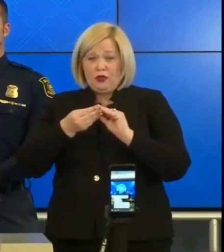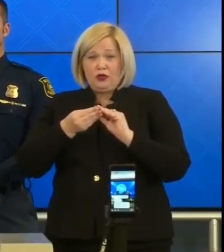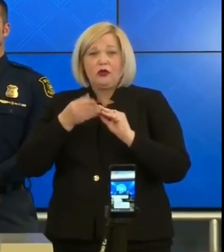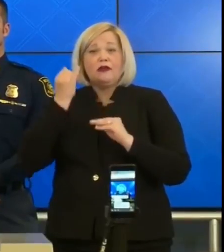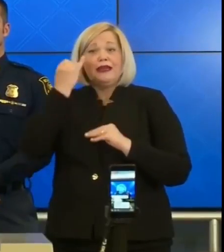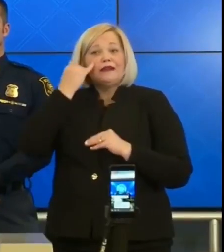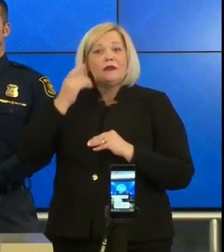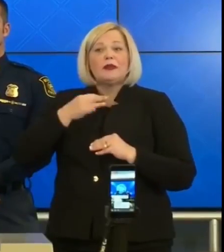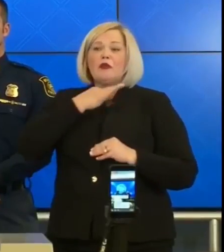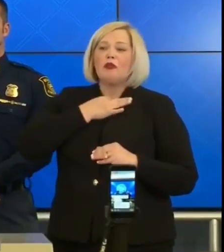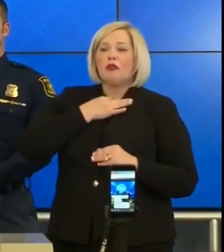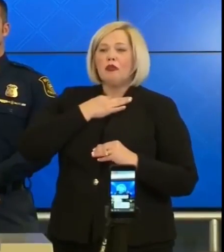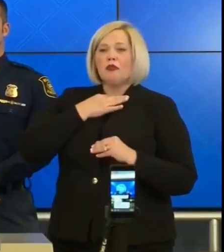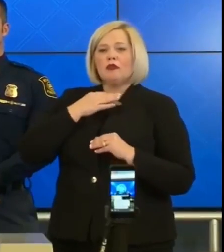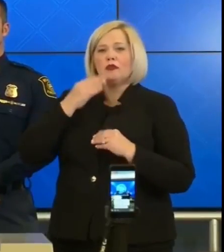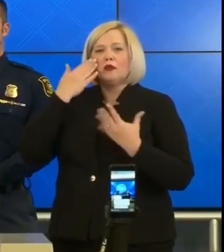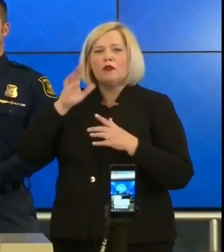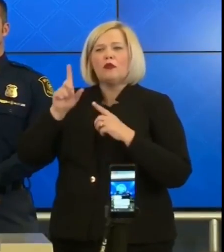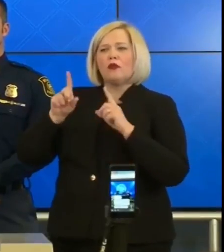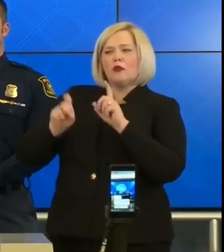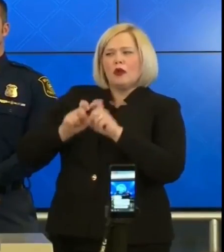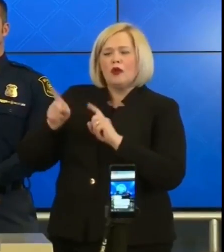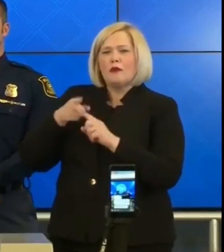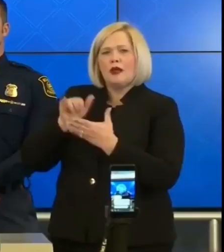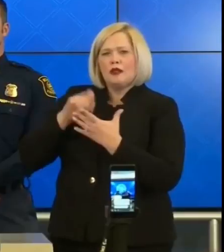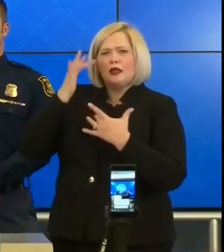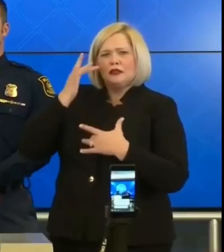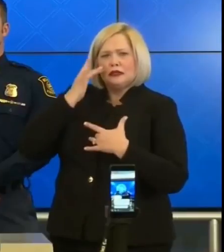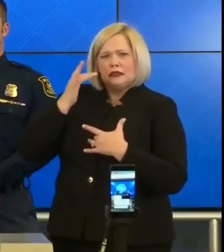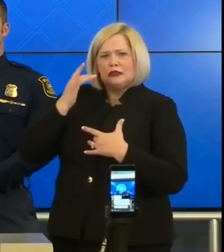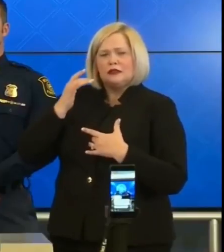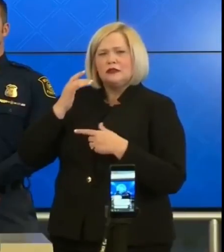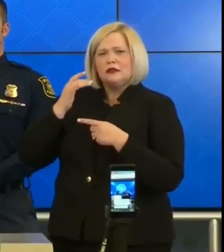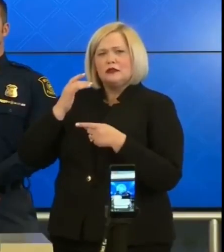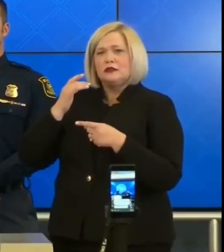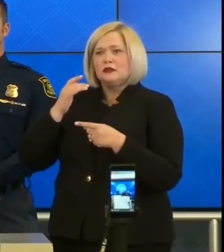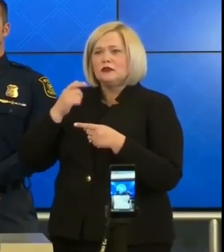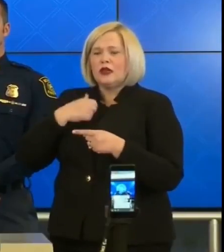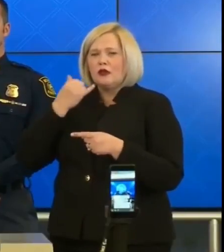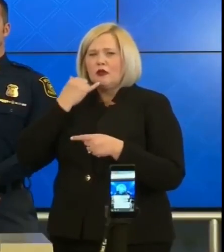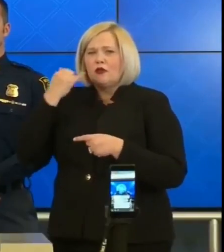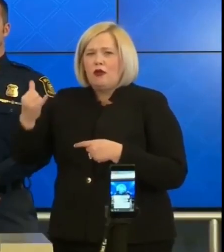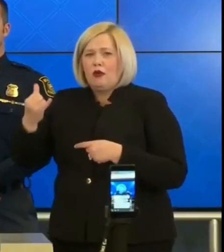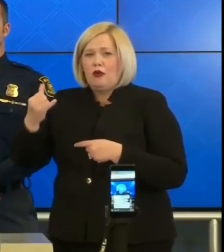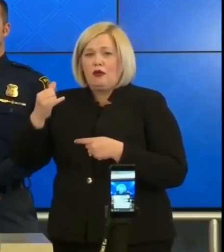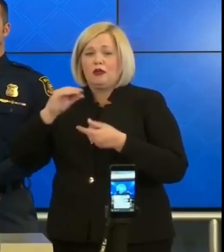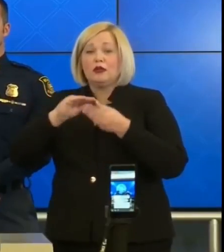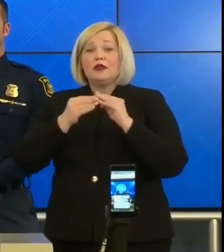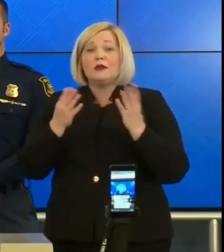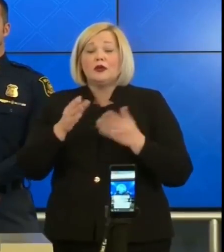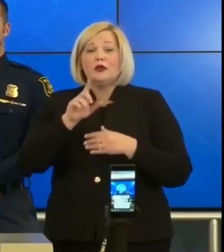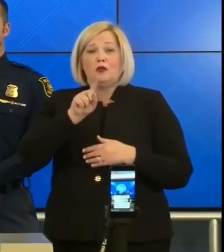and how they can get tested. The hotline number is